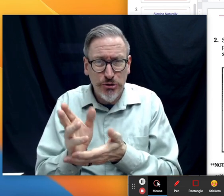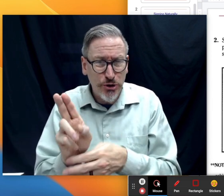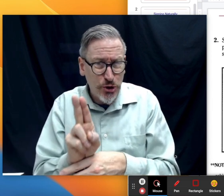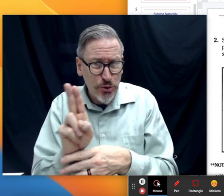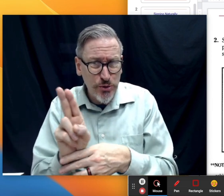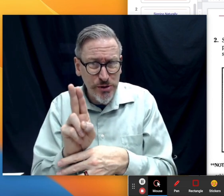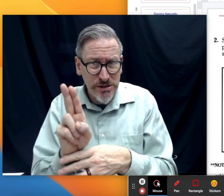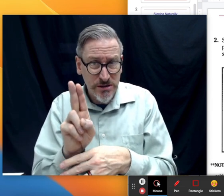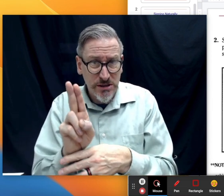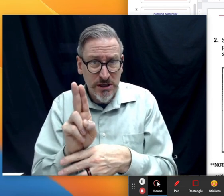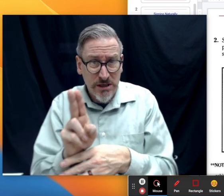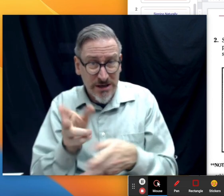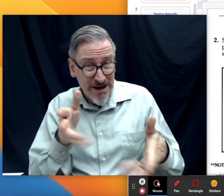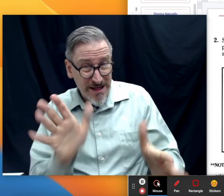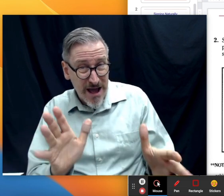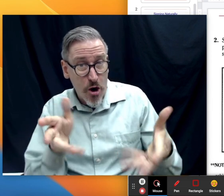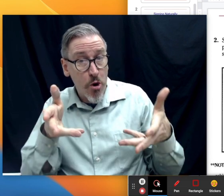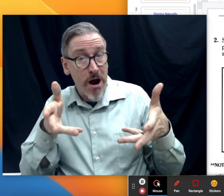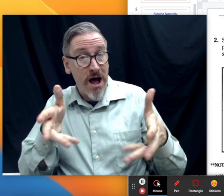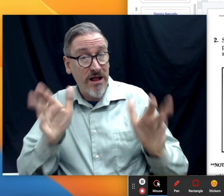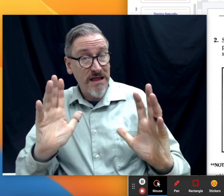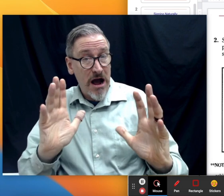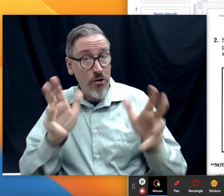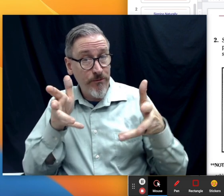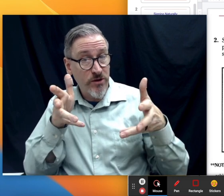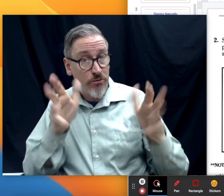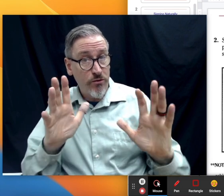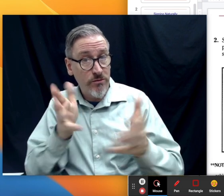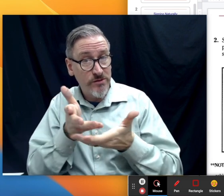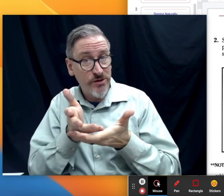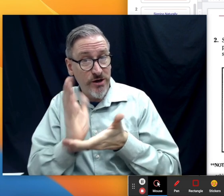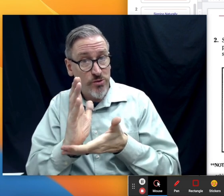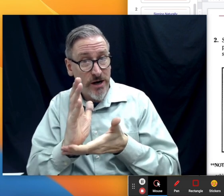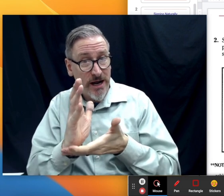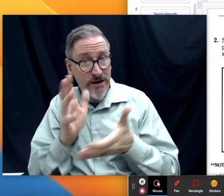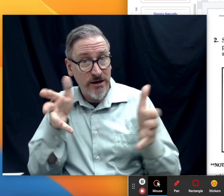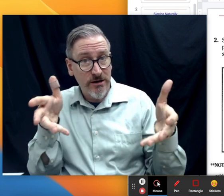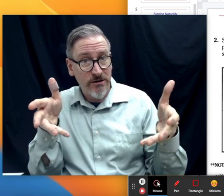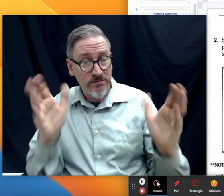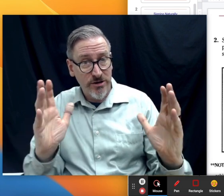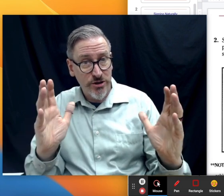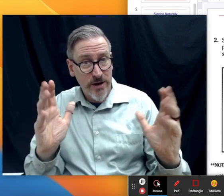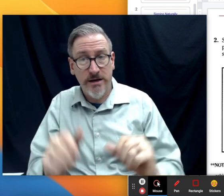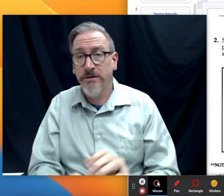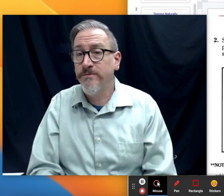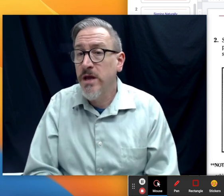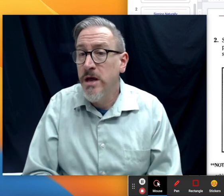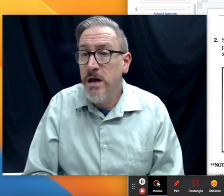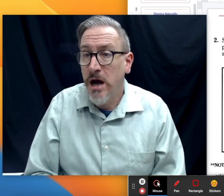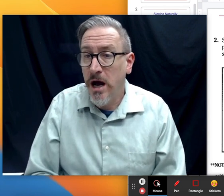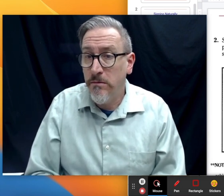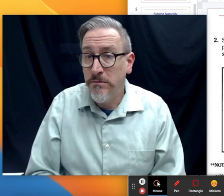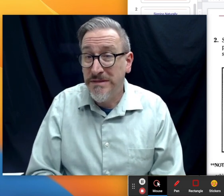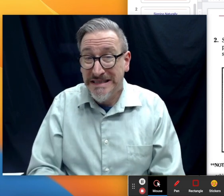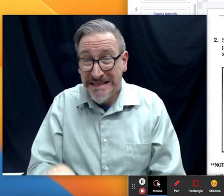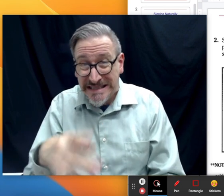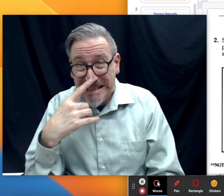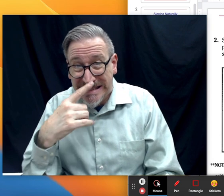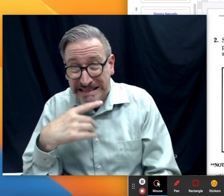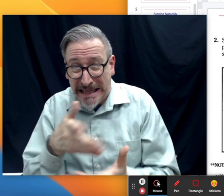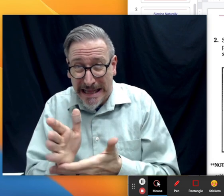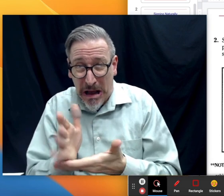Allowed to use or allow. So here's one-handed, two-handed.